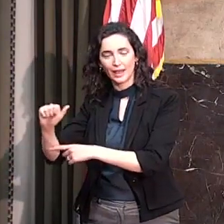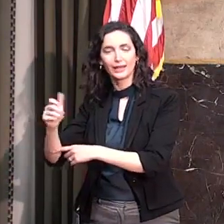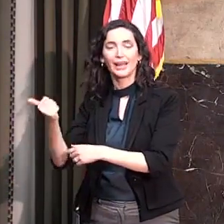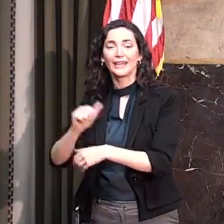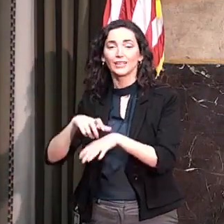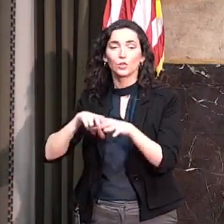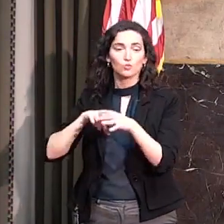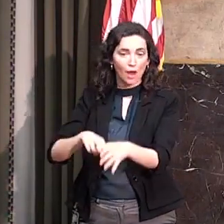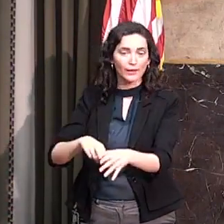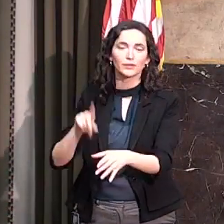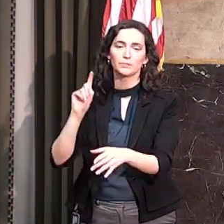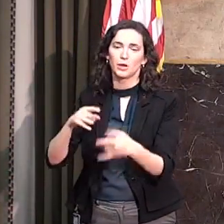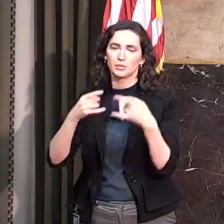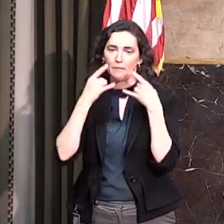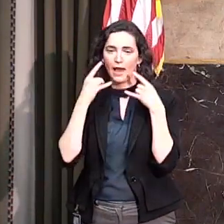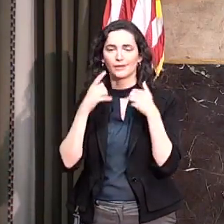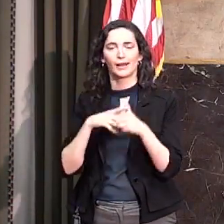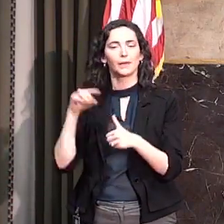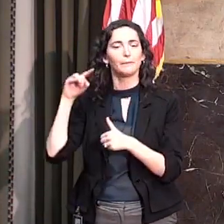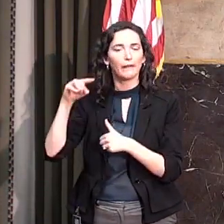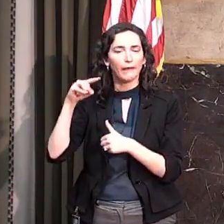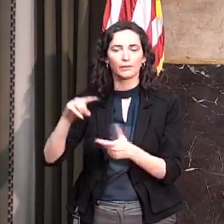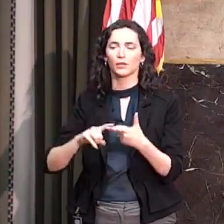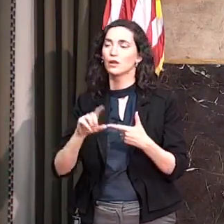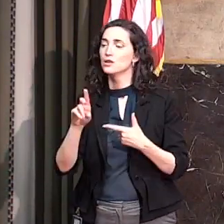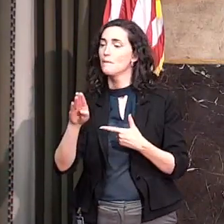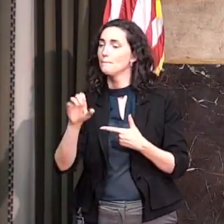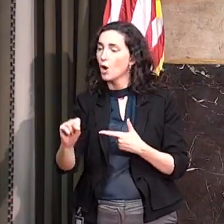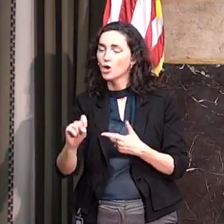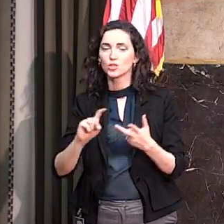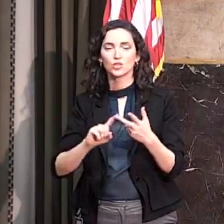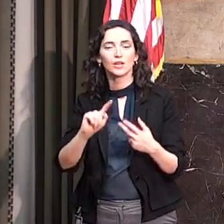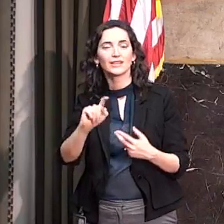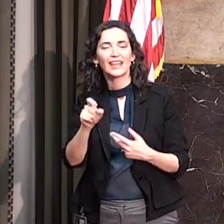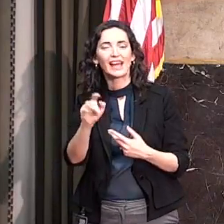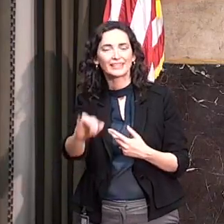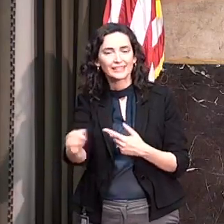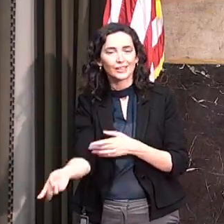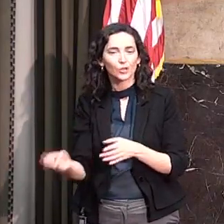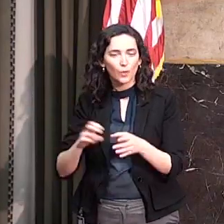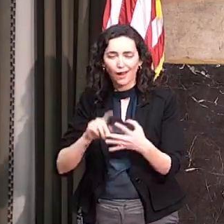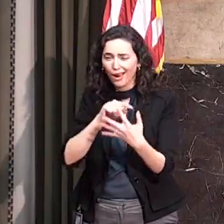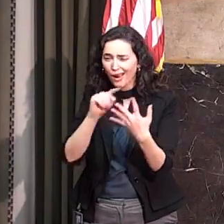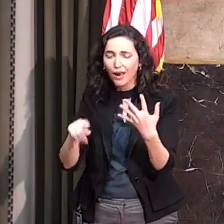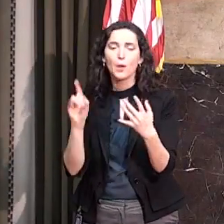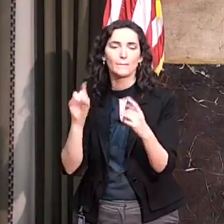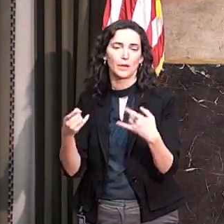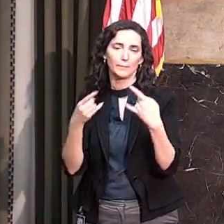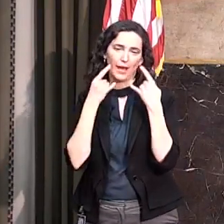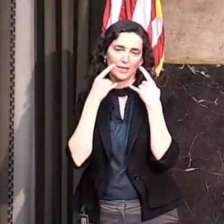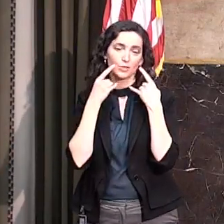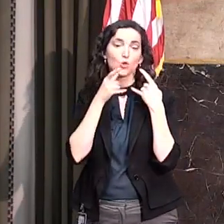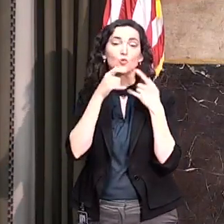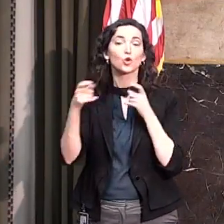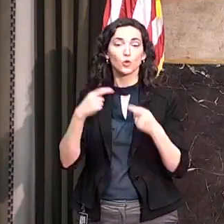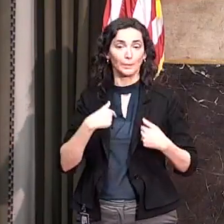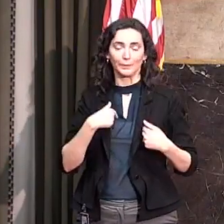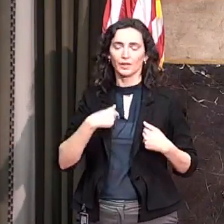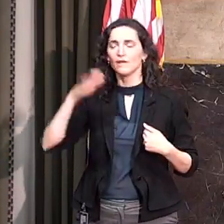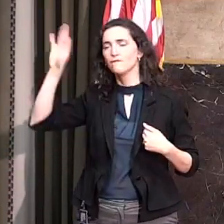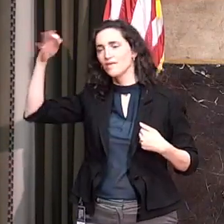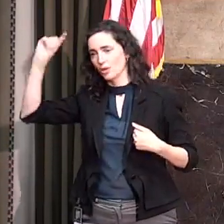bus or a taxi or whatever, that's controlled by the federal government. And obviously local government